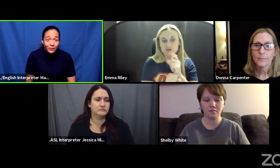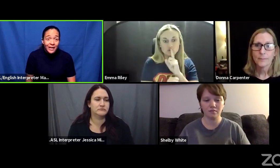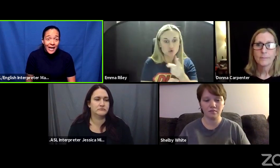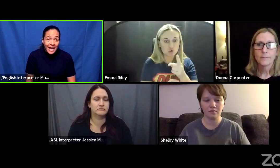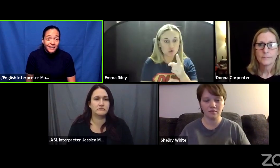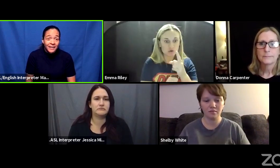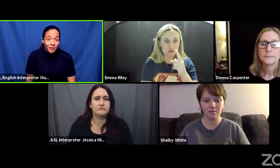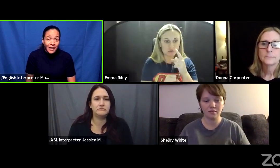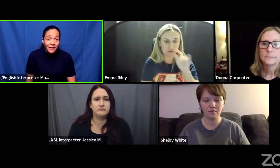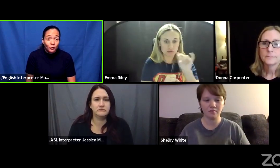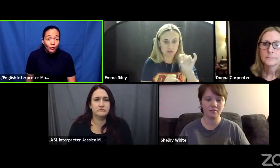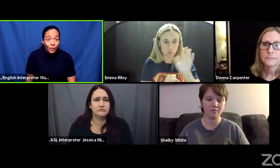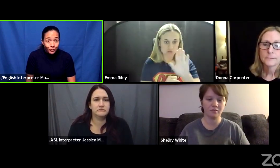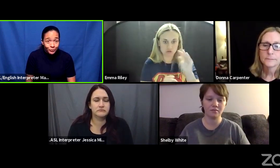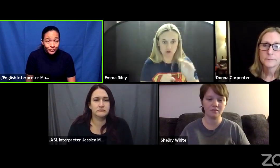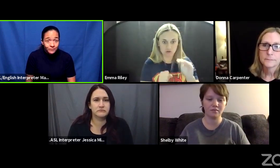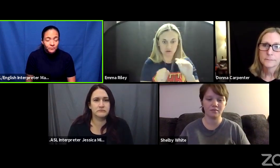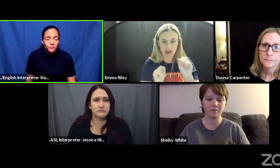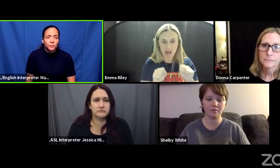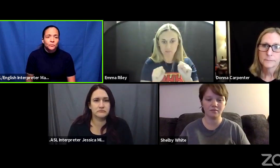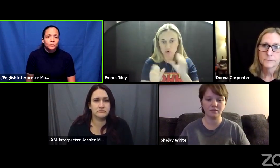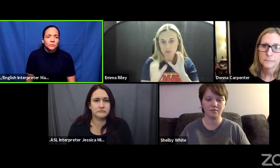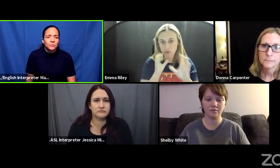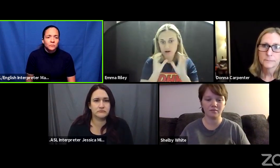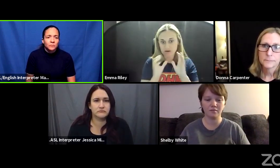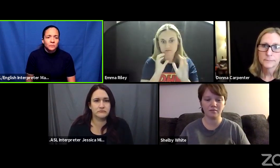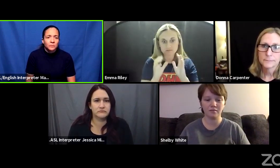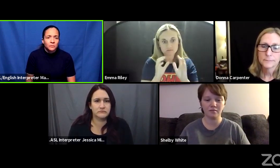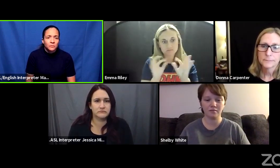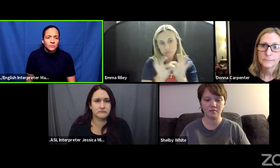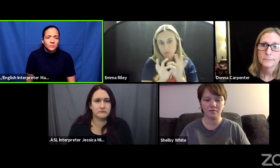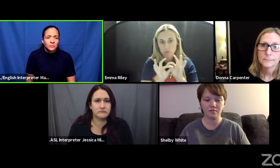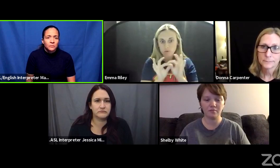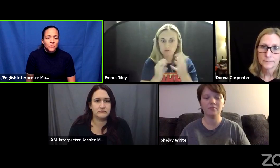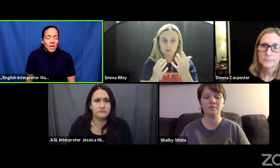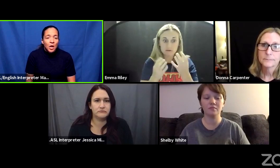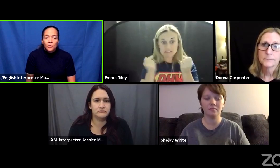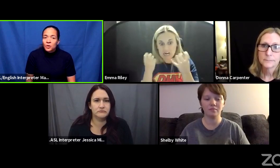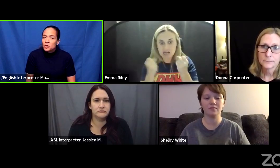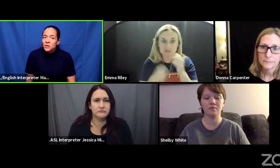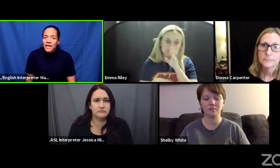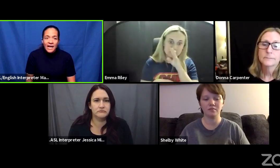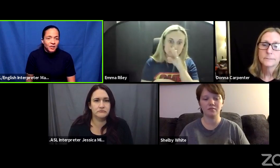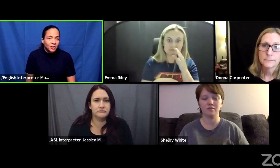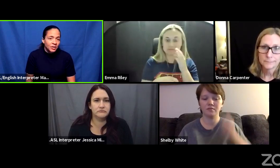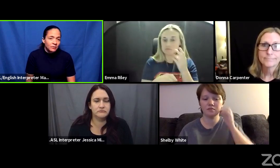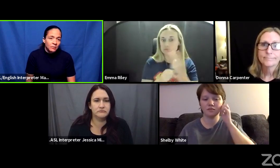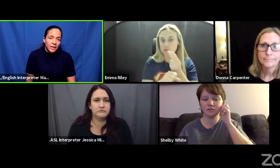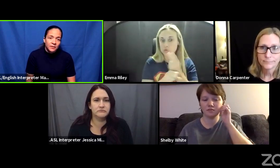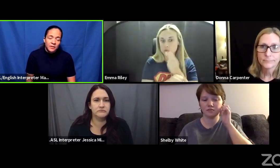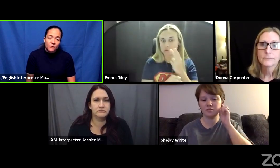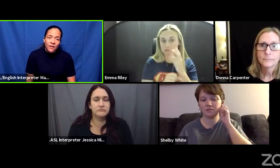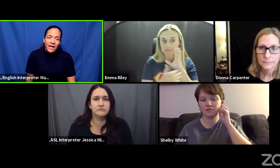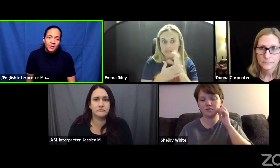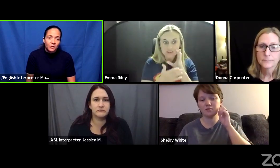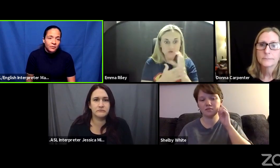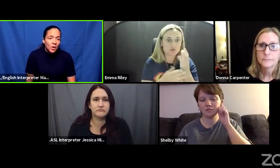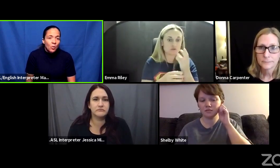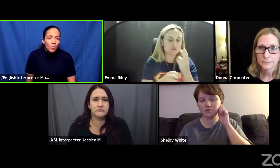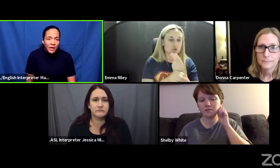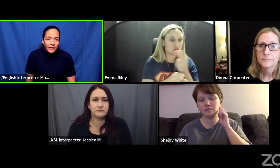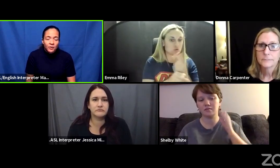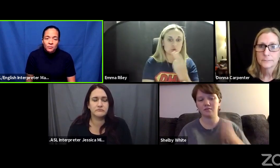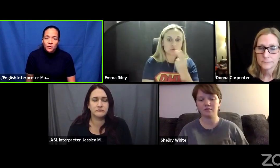as well as that child grows. communication is so